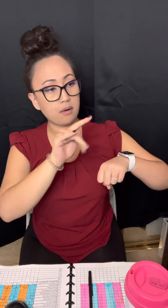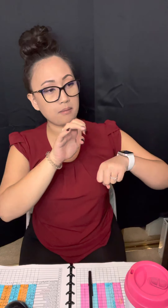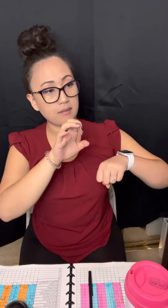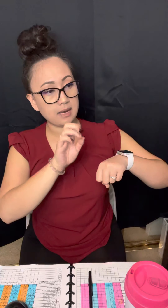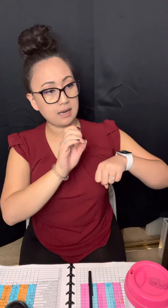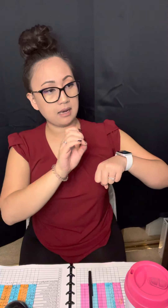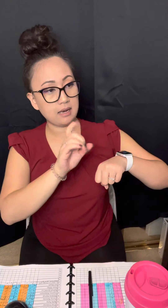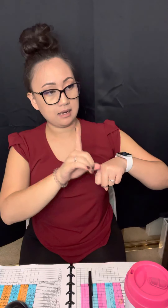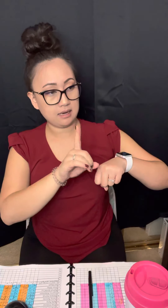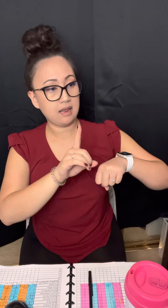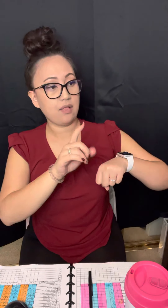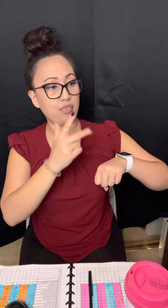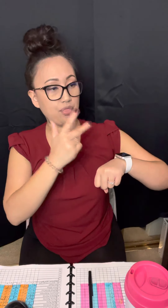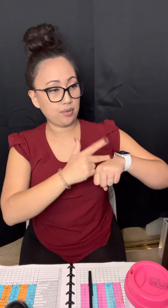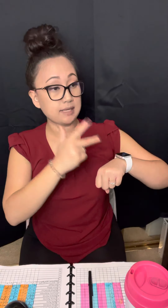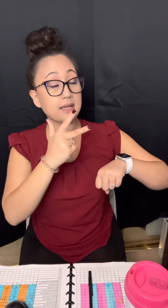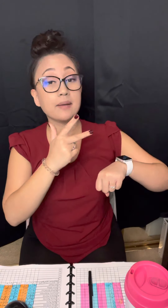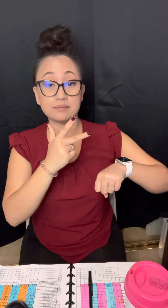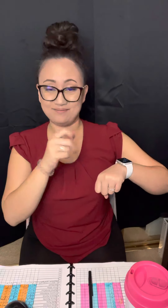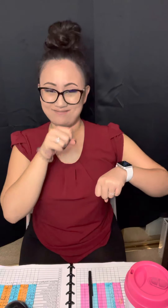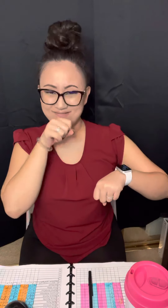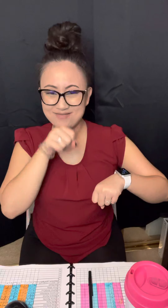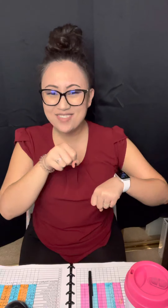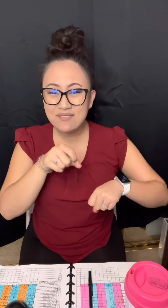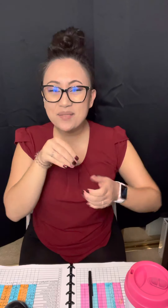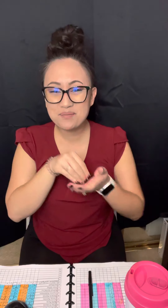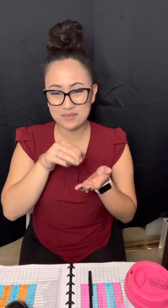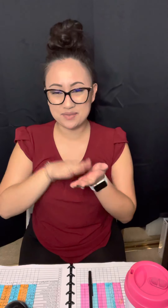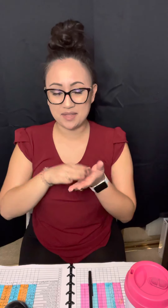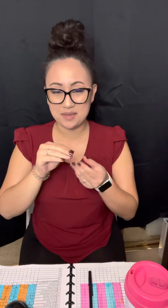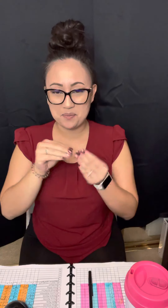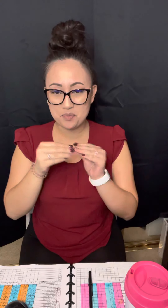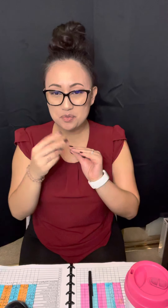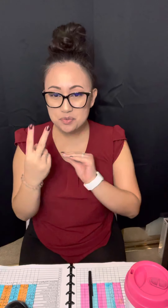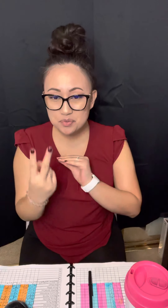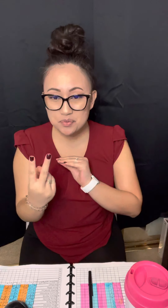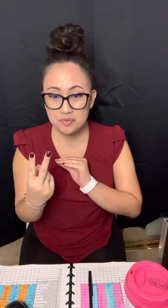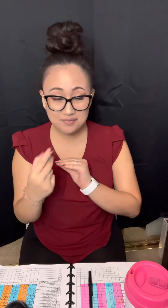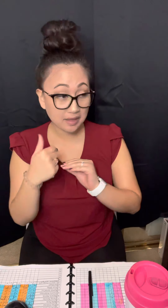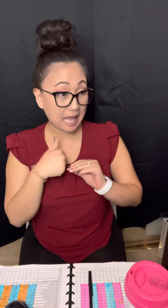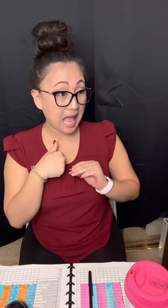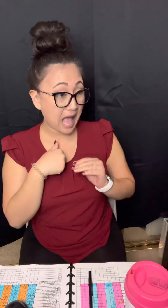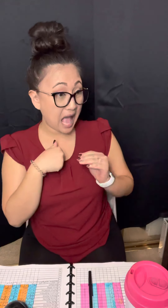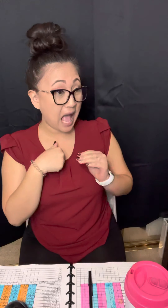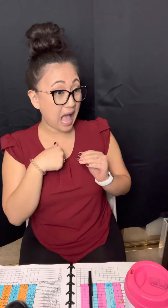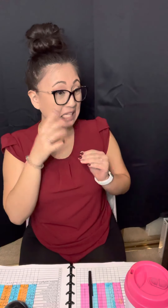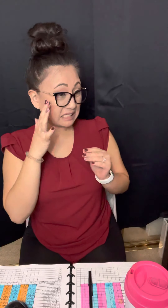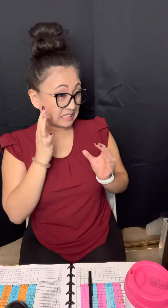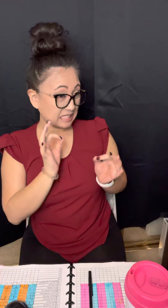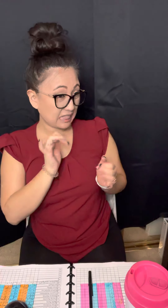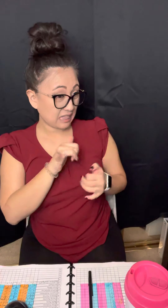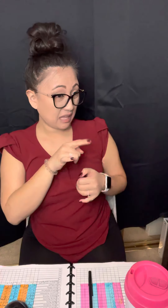2. In I did that because I didn't February